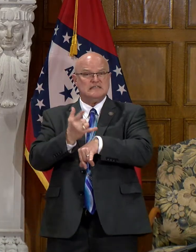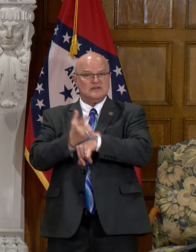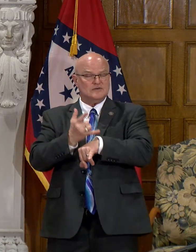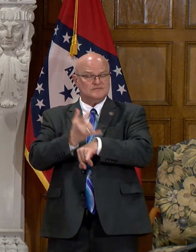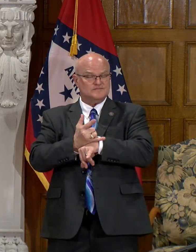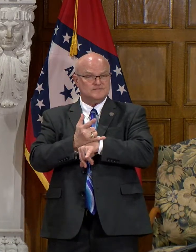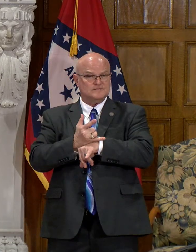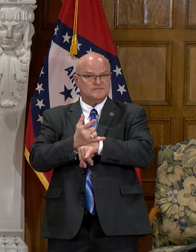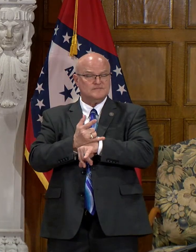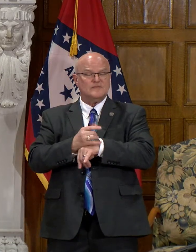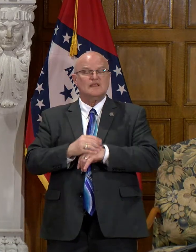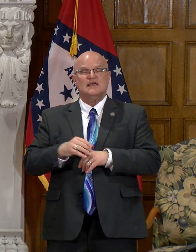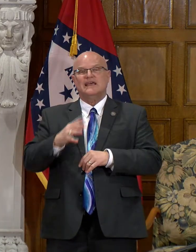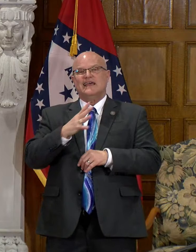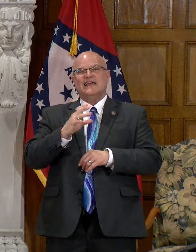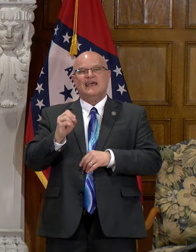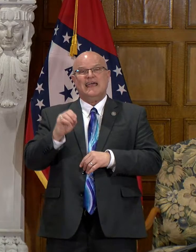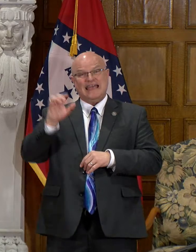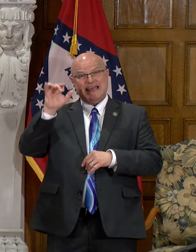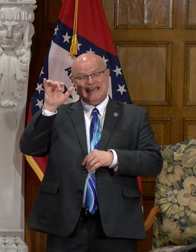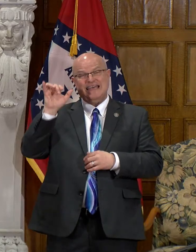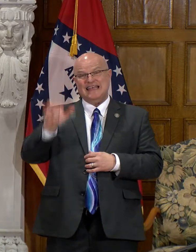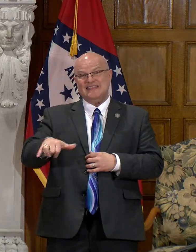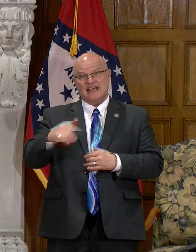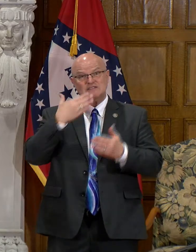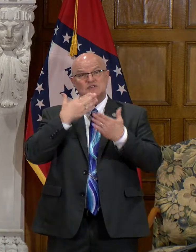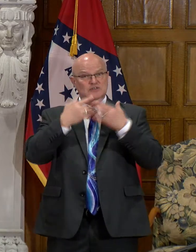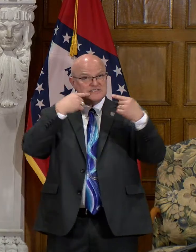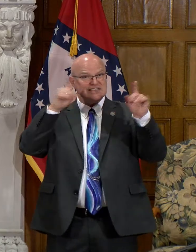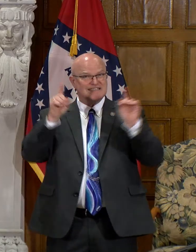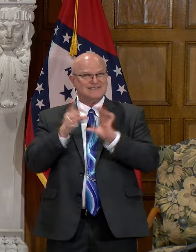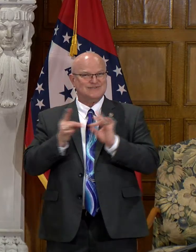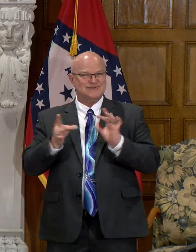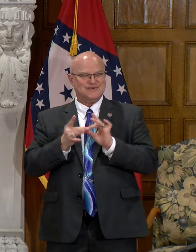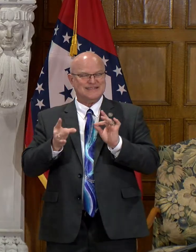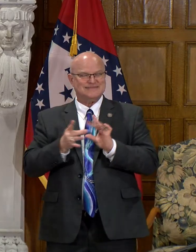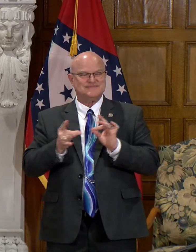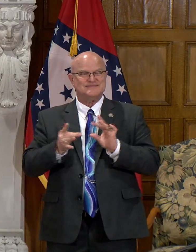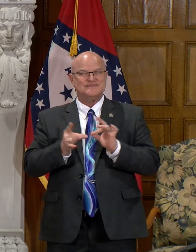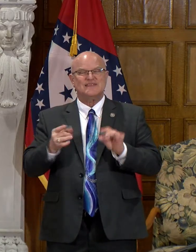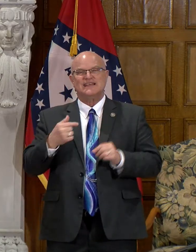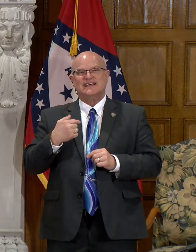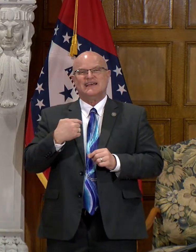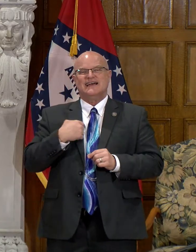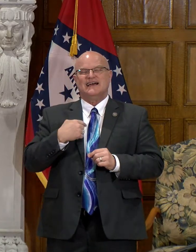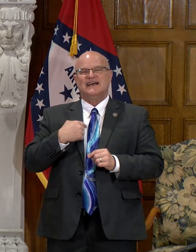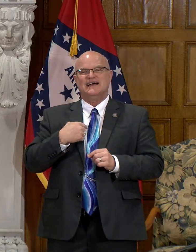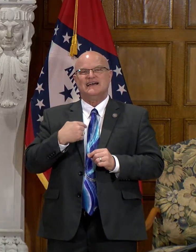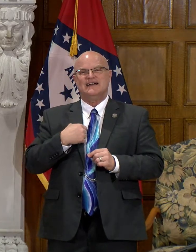Russian-based liquor. And that's a good success story.